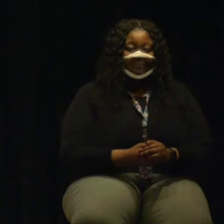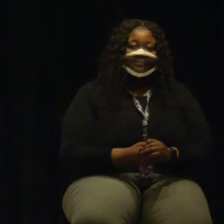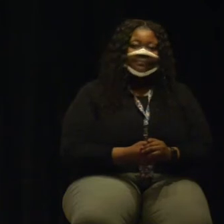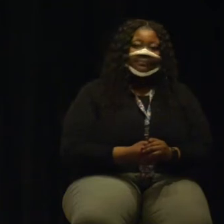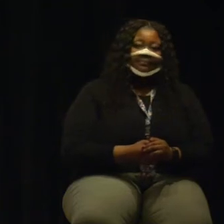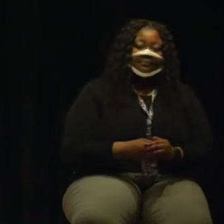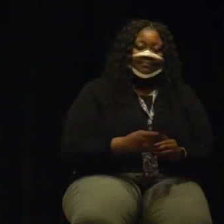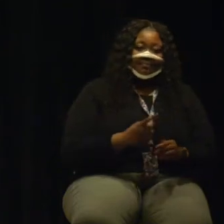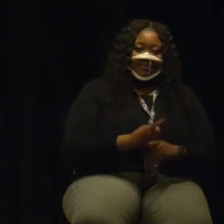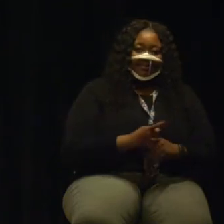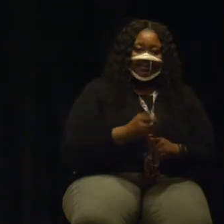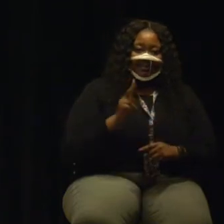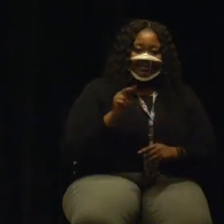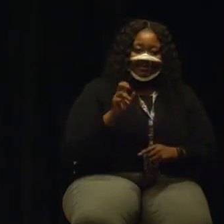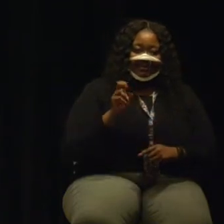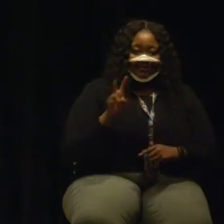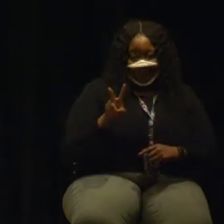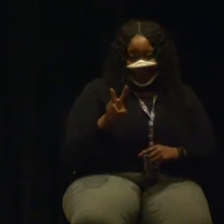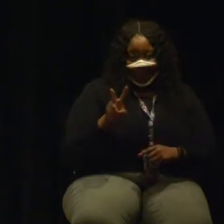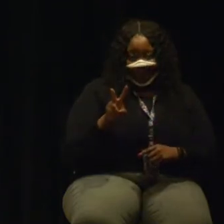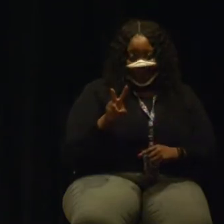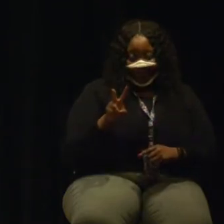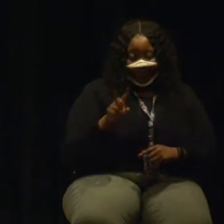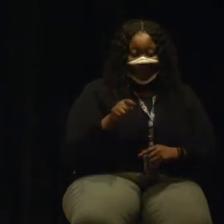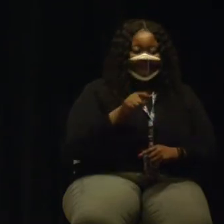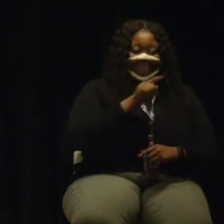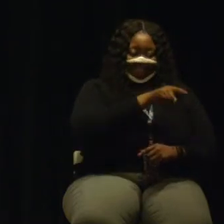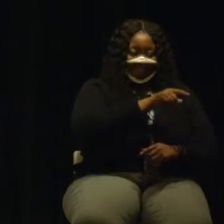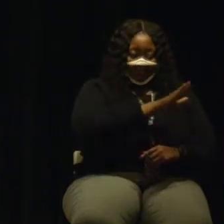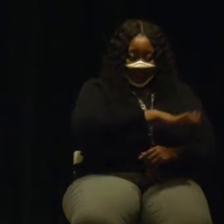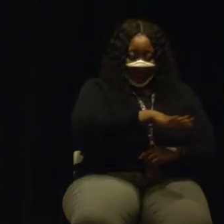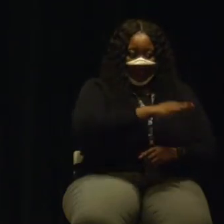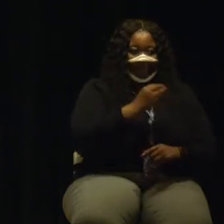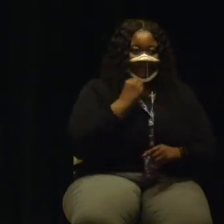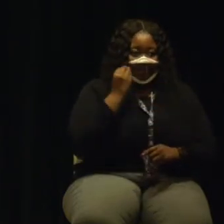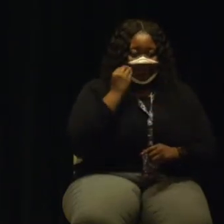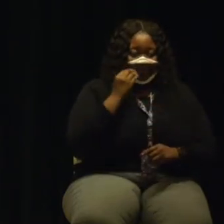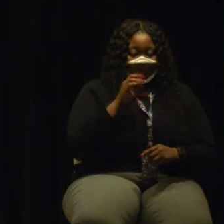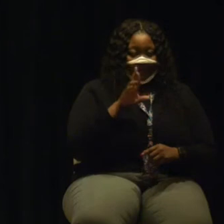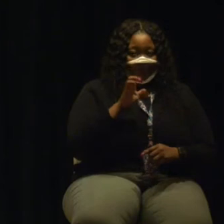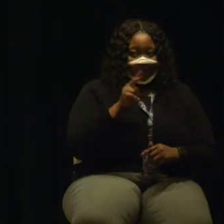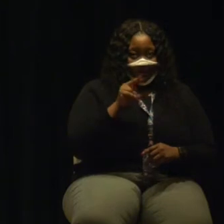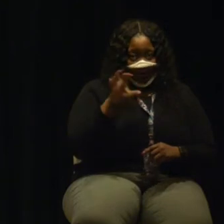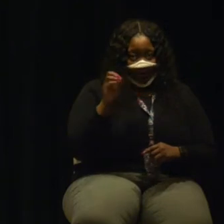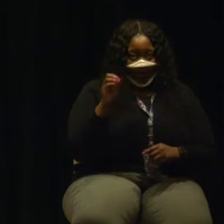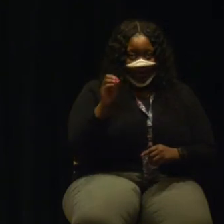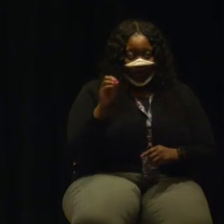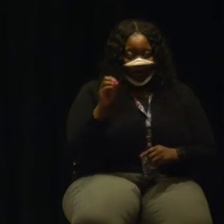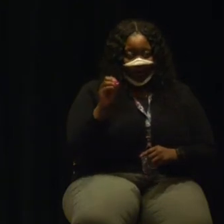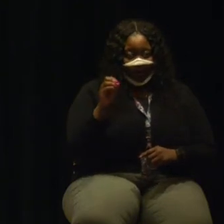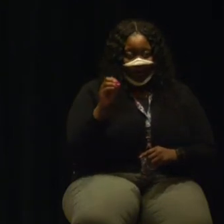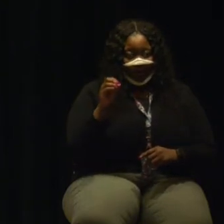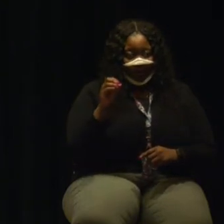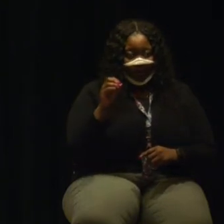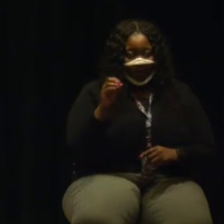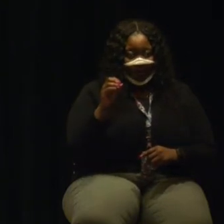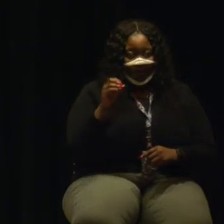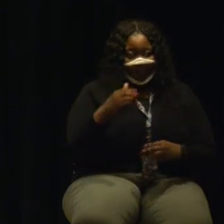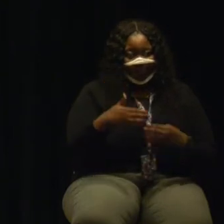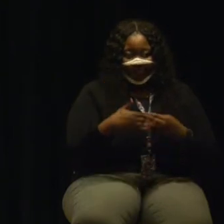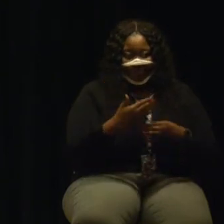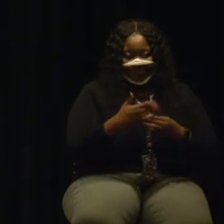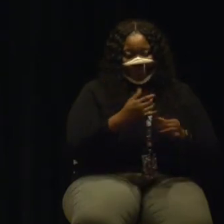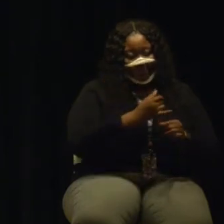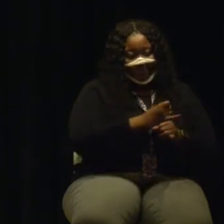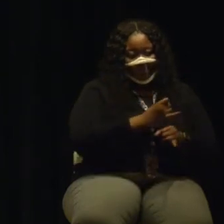picked Nevada as the home for our contest. Of course, he picked Reno. Reno, where divorces were as easy to get as a shot of whiskey and just as